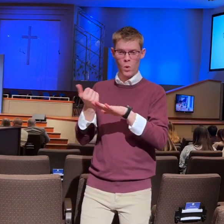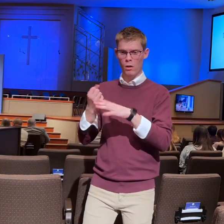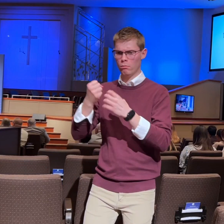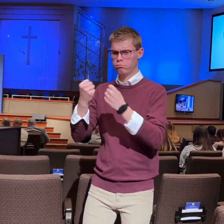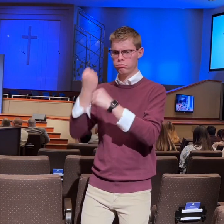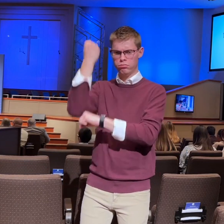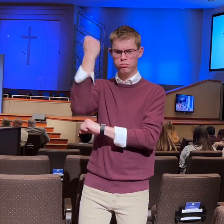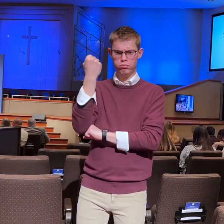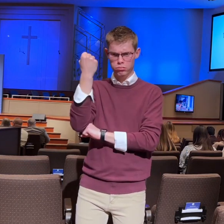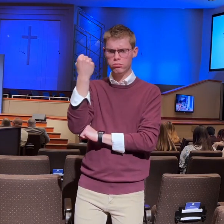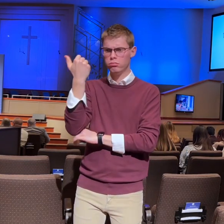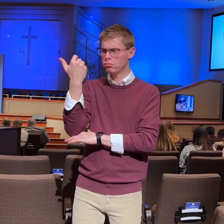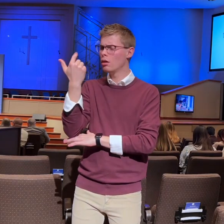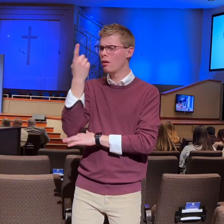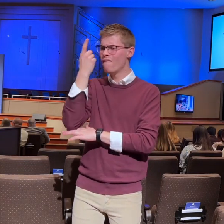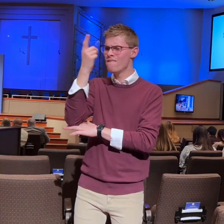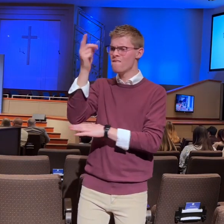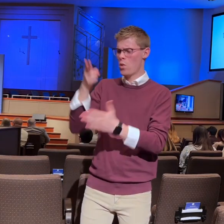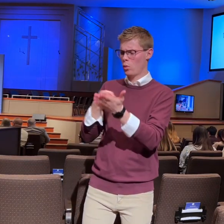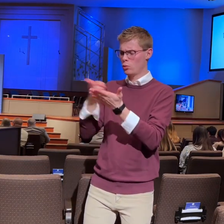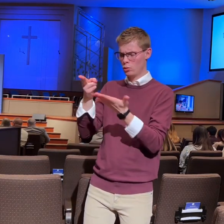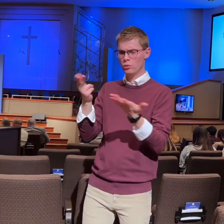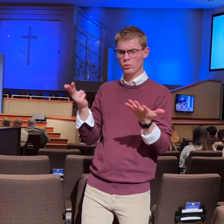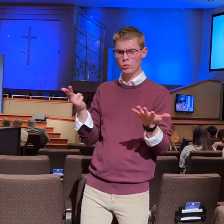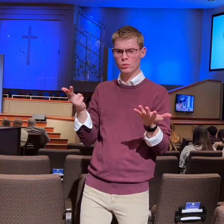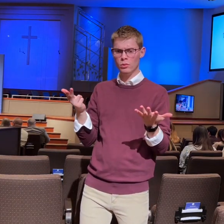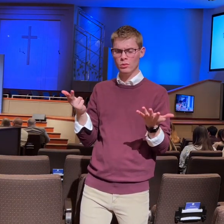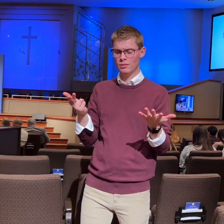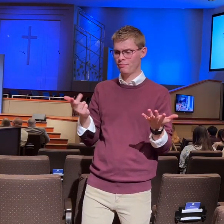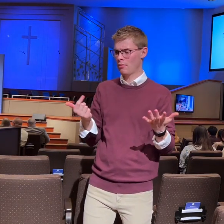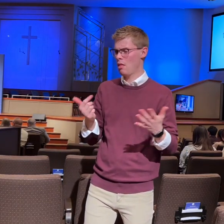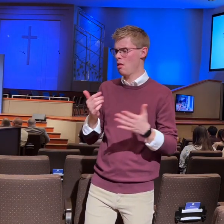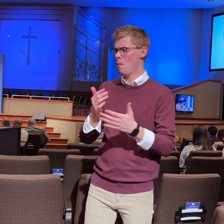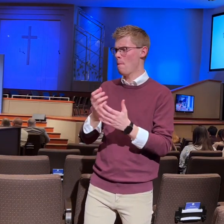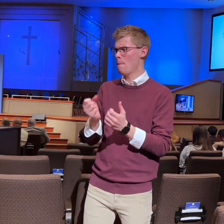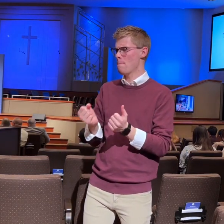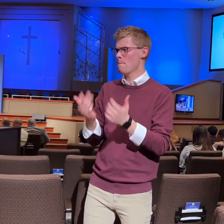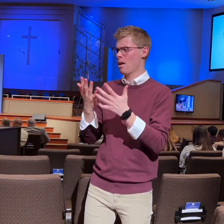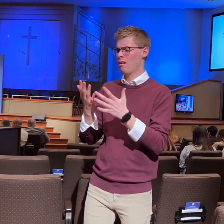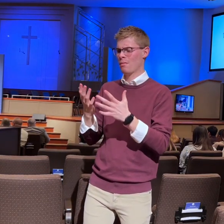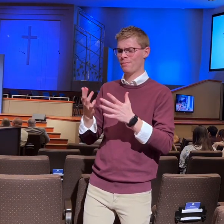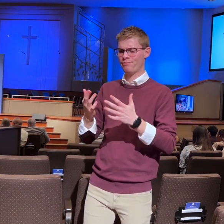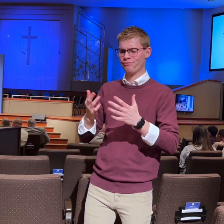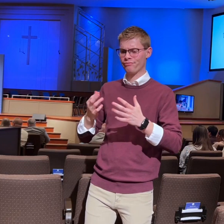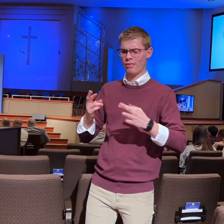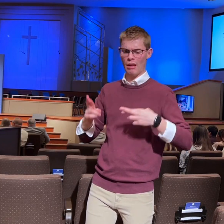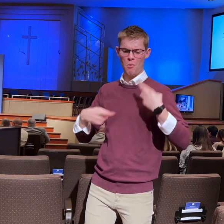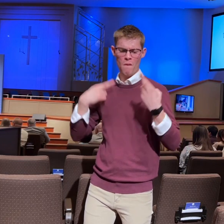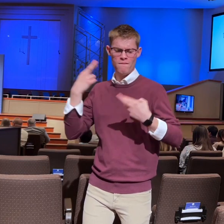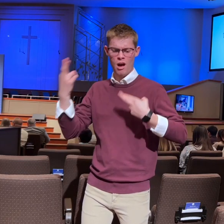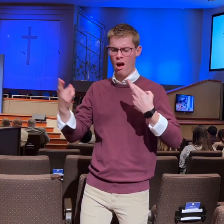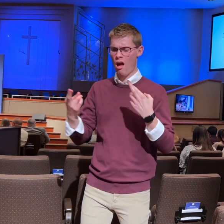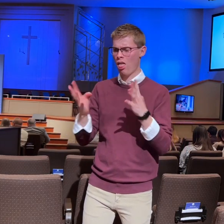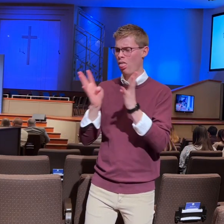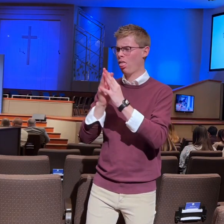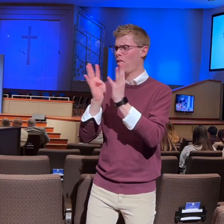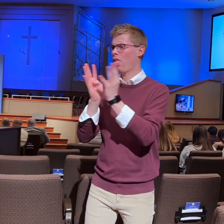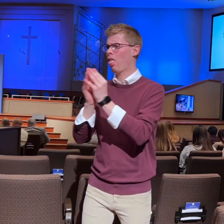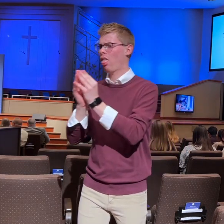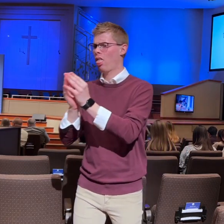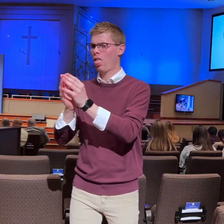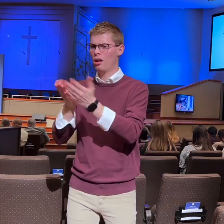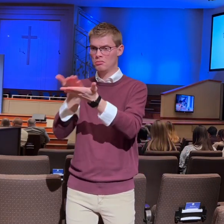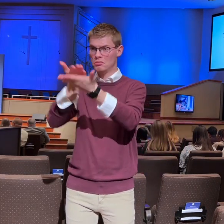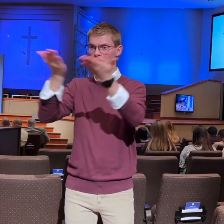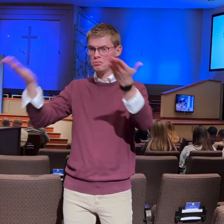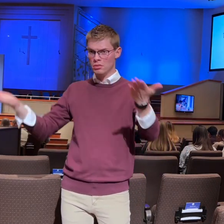truth. These are churches where great revivals were preached. These are churches where great preachers preached the